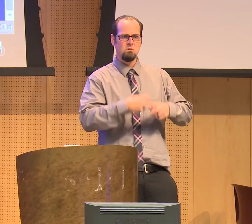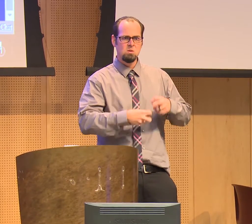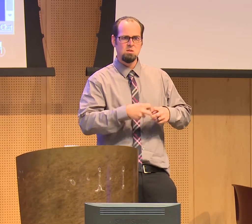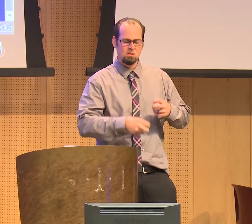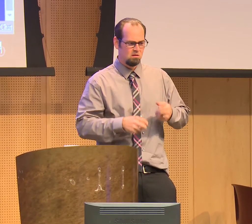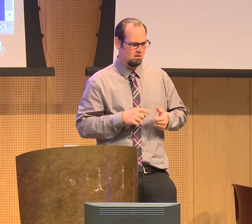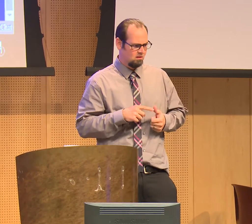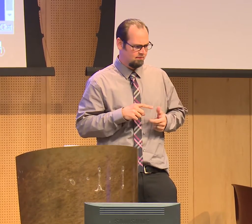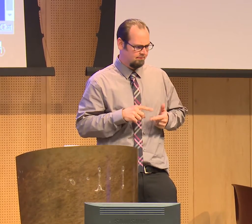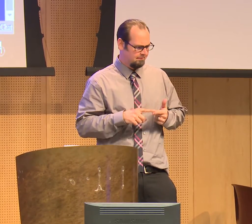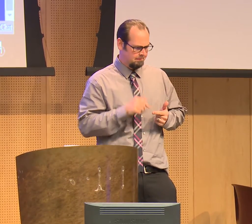were difficult.